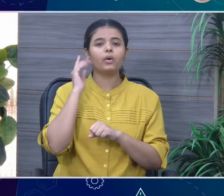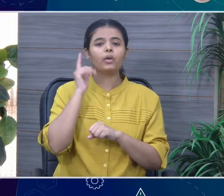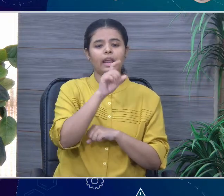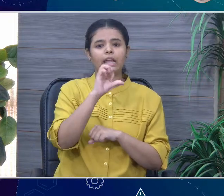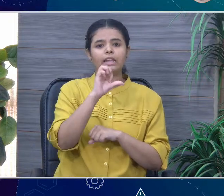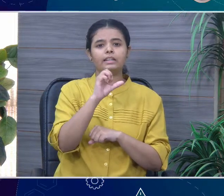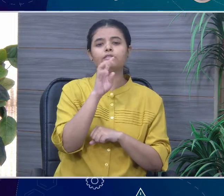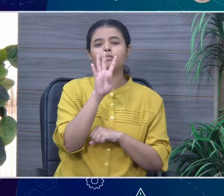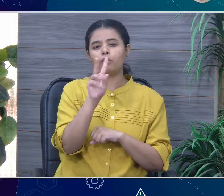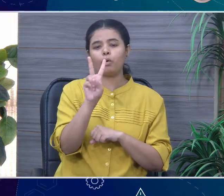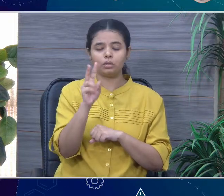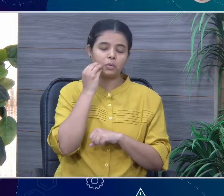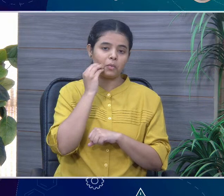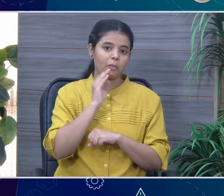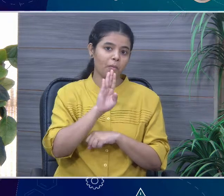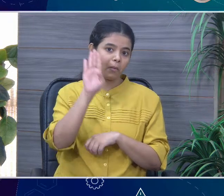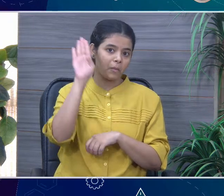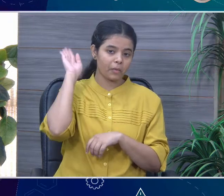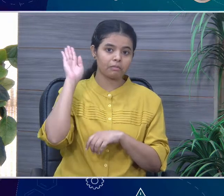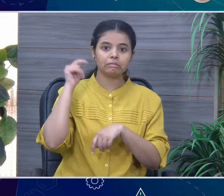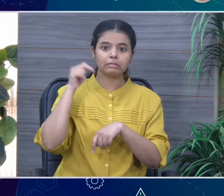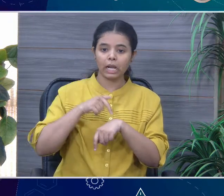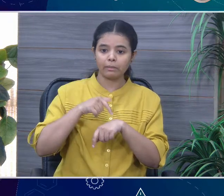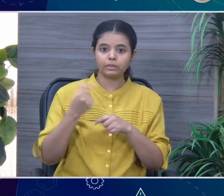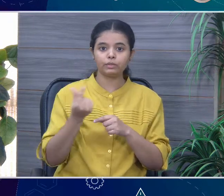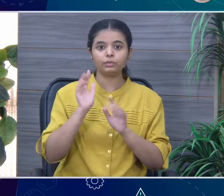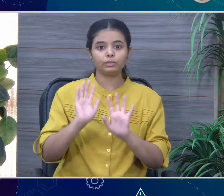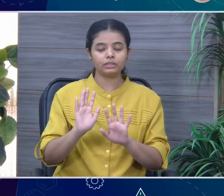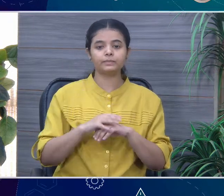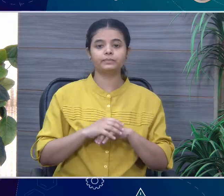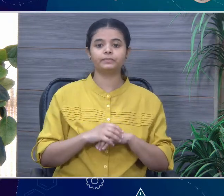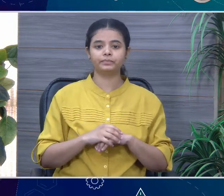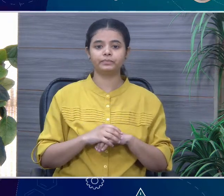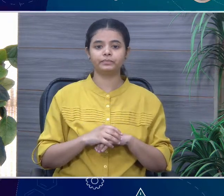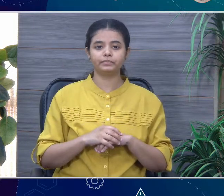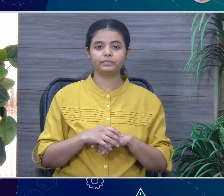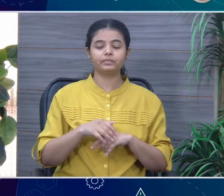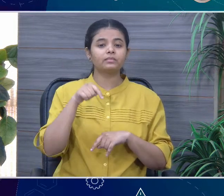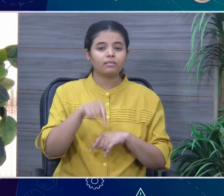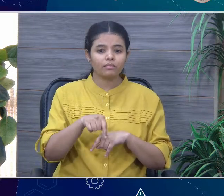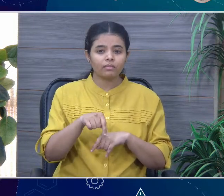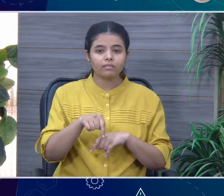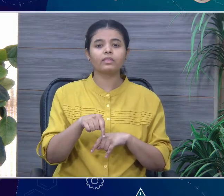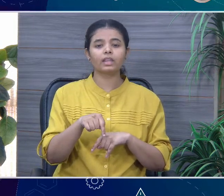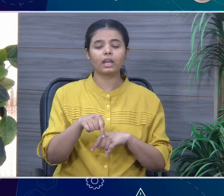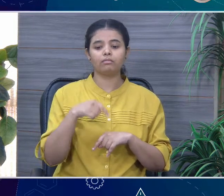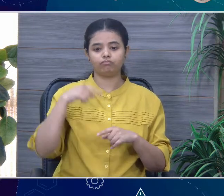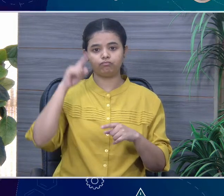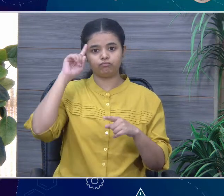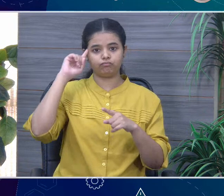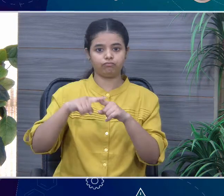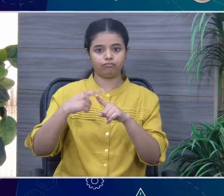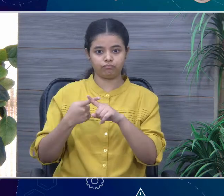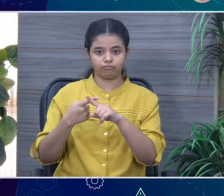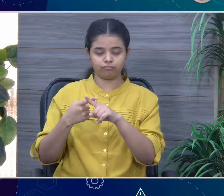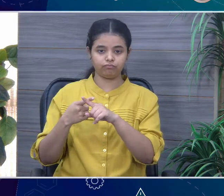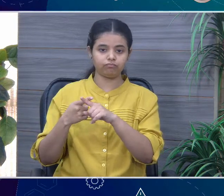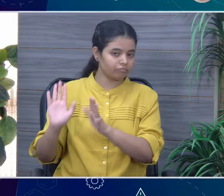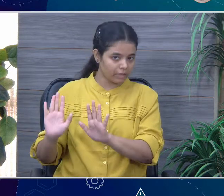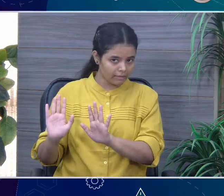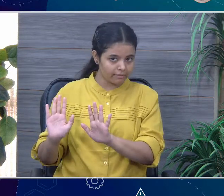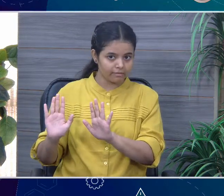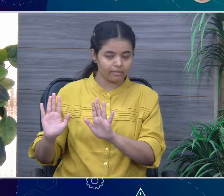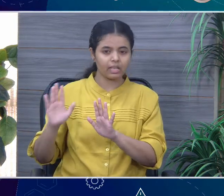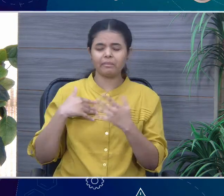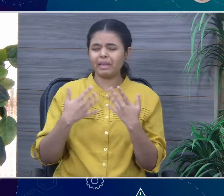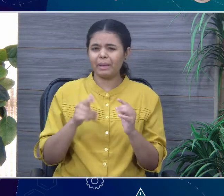1942, which is a long time ago. So this is what our topic is all about, and we have an expert with us. She'll be discussing each